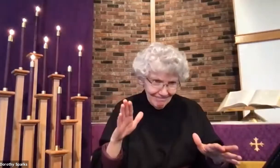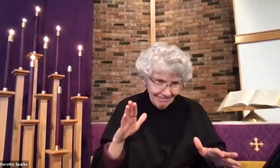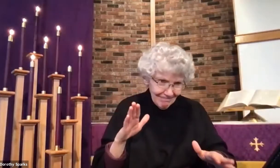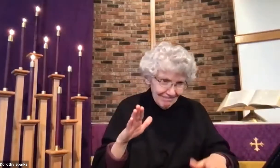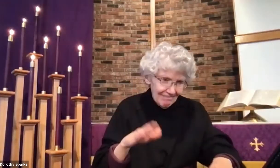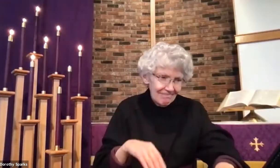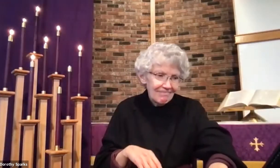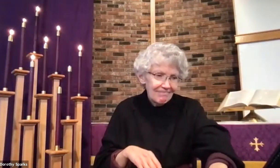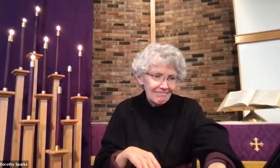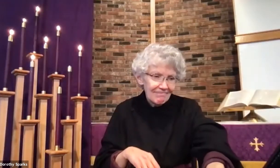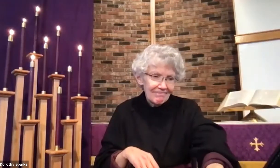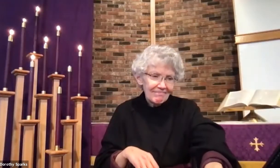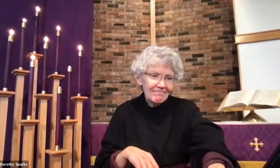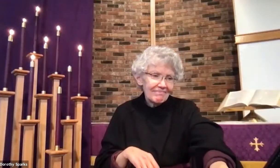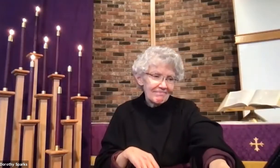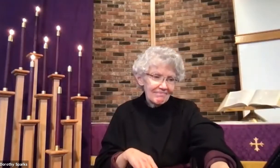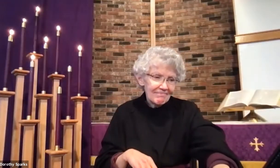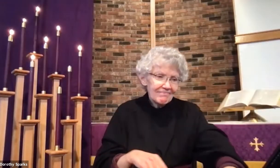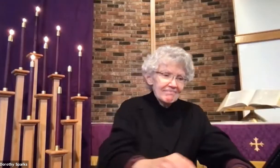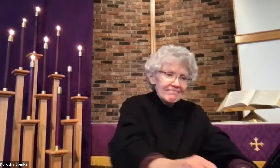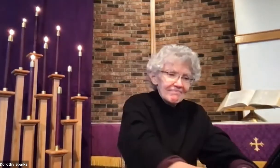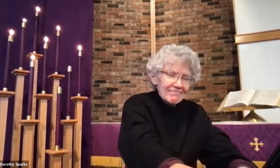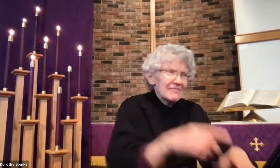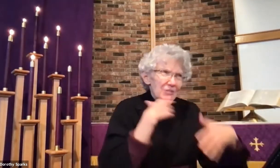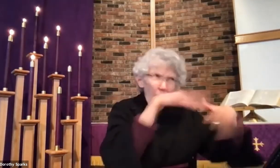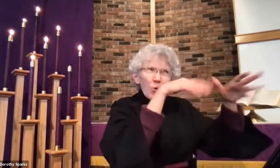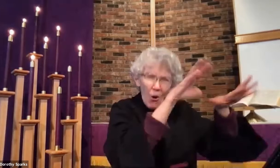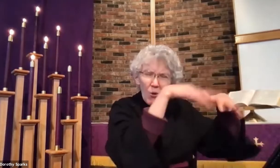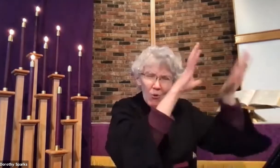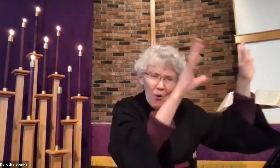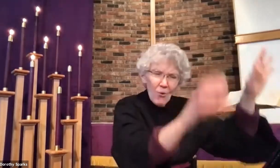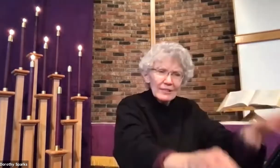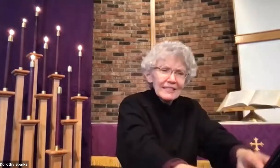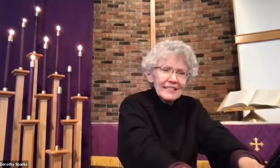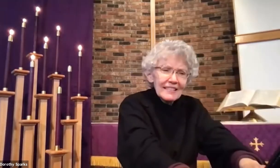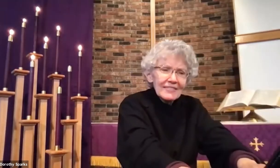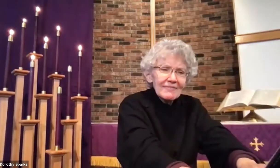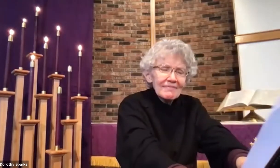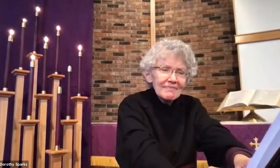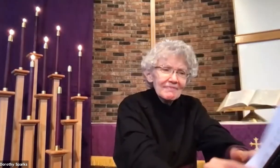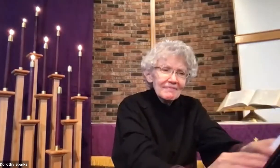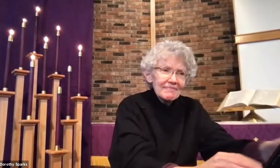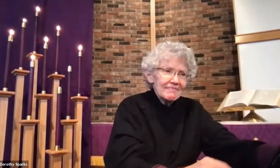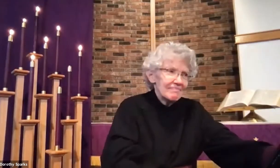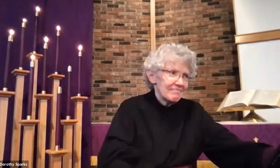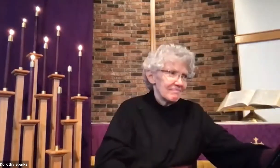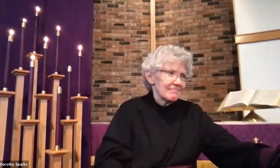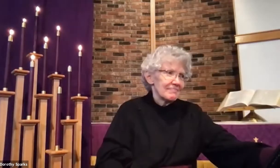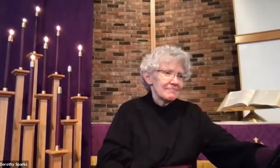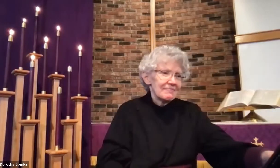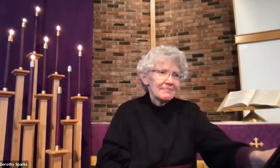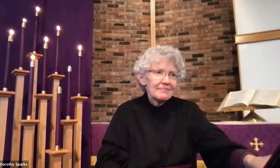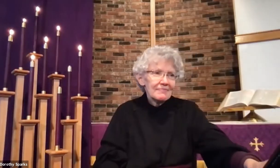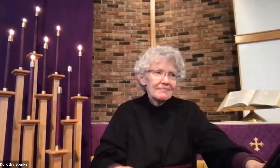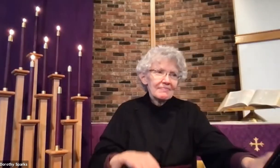Herod, or they were just trying to get rid of him. So we don't know their intention of telling him to